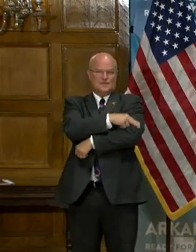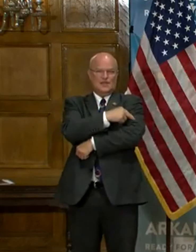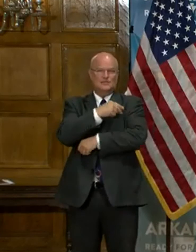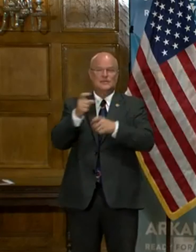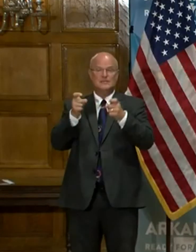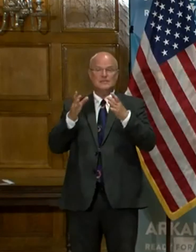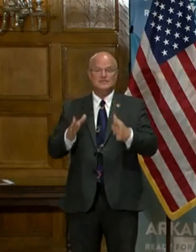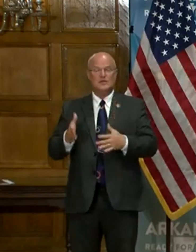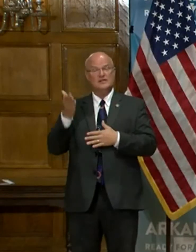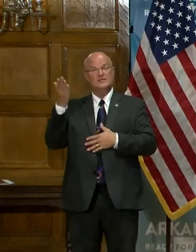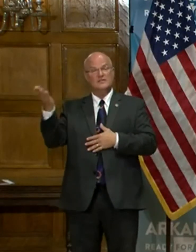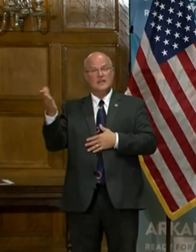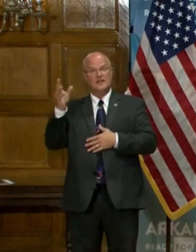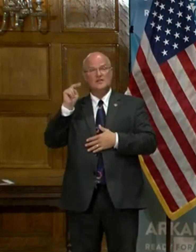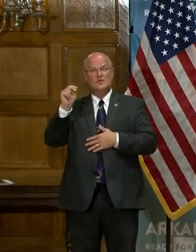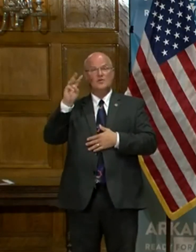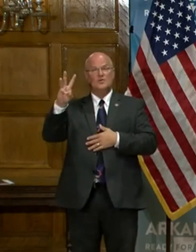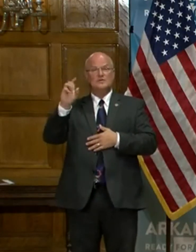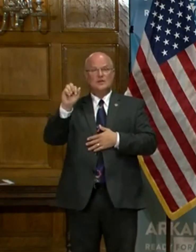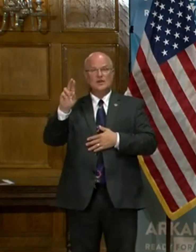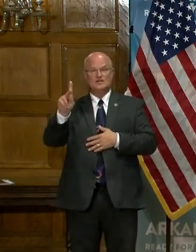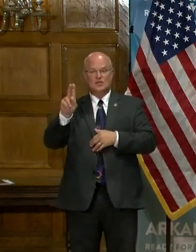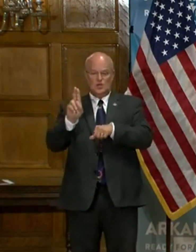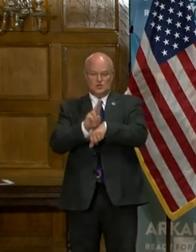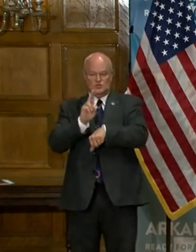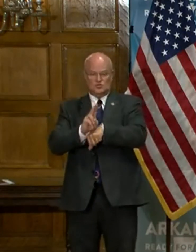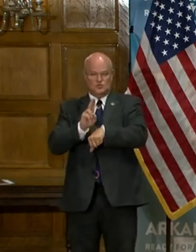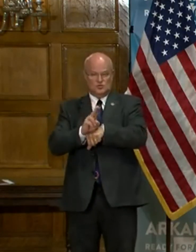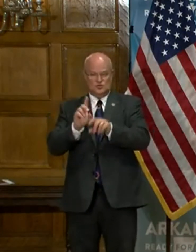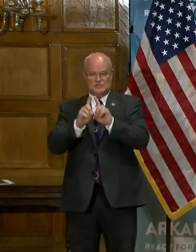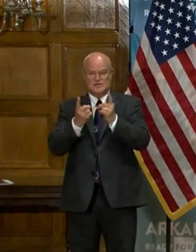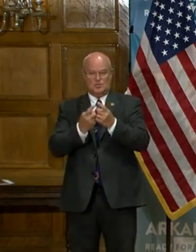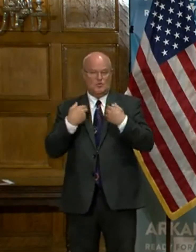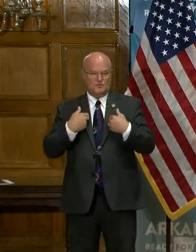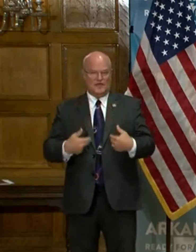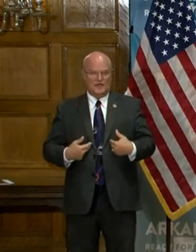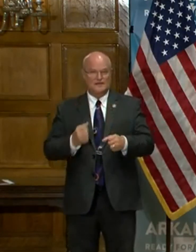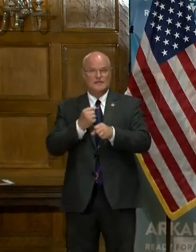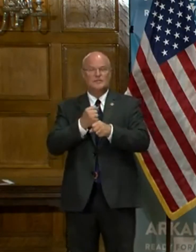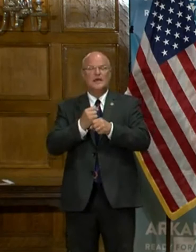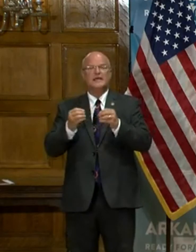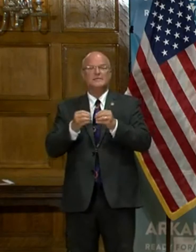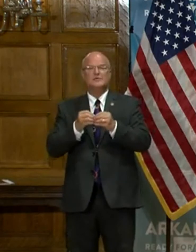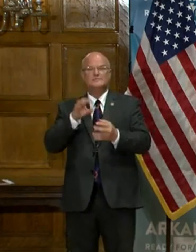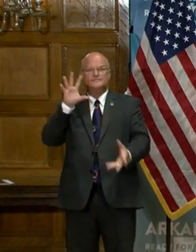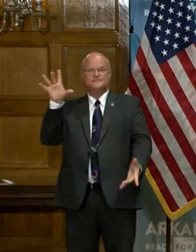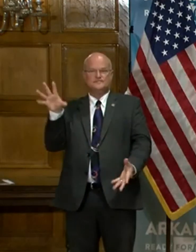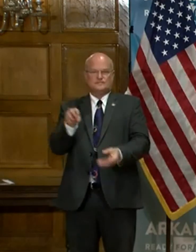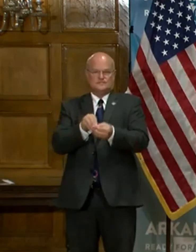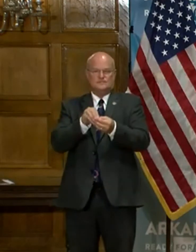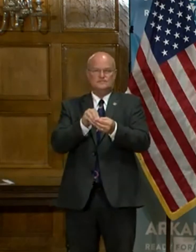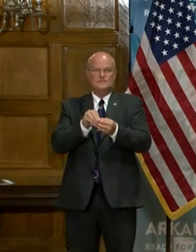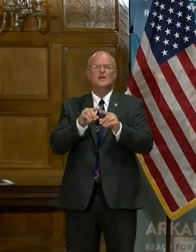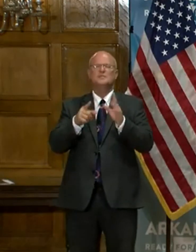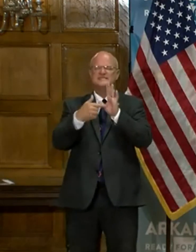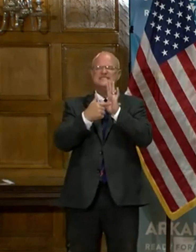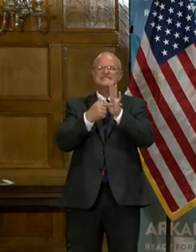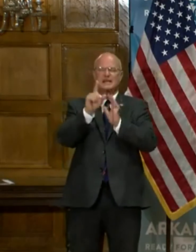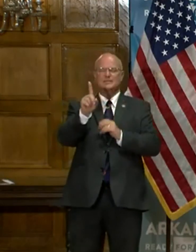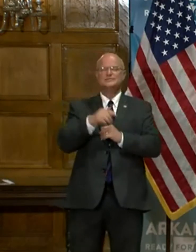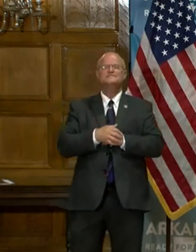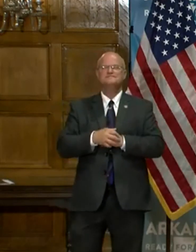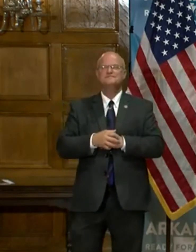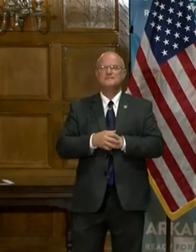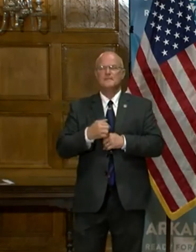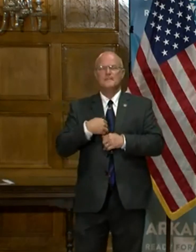can utilize the resources of the Department of Health to make that more comprehensive. But let me give you an example.